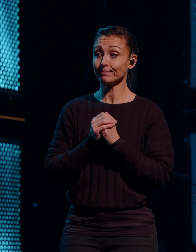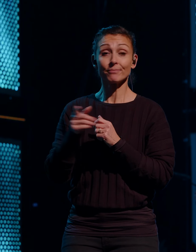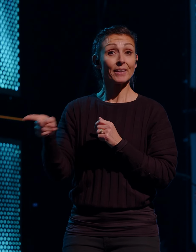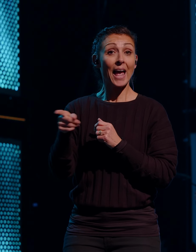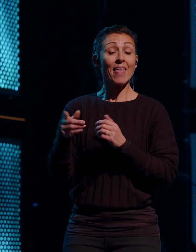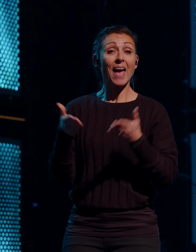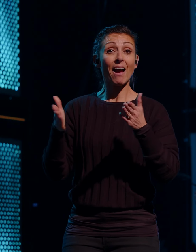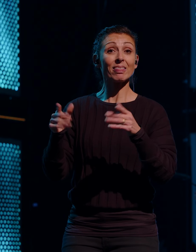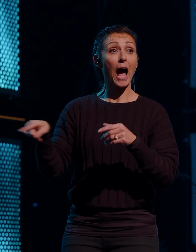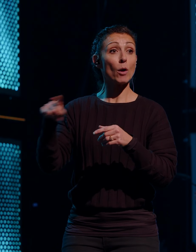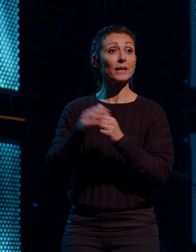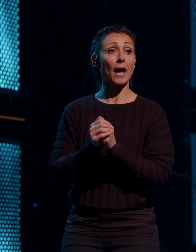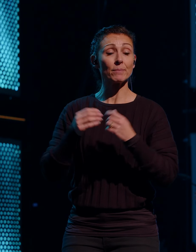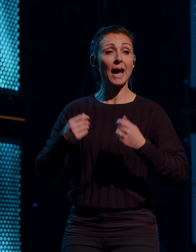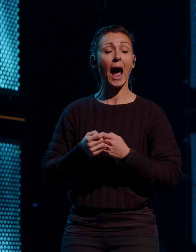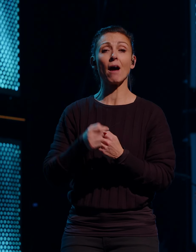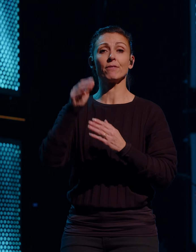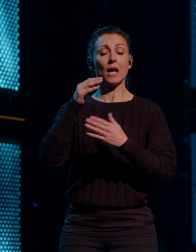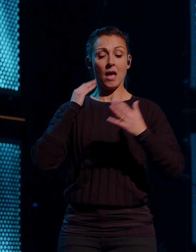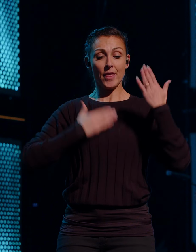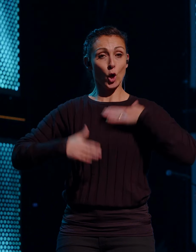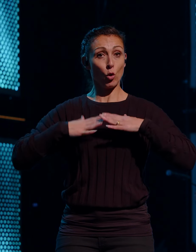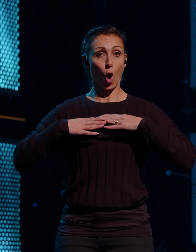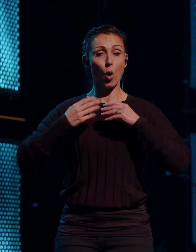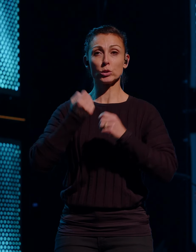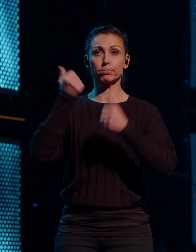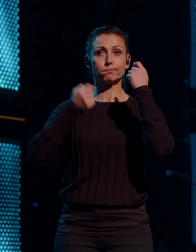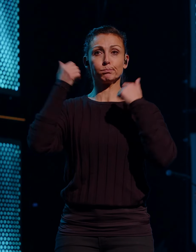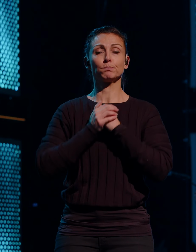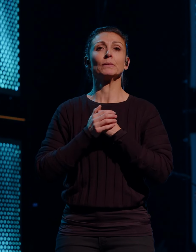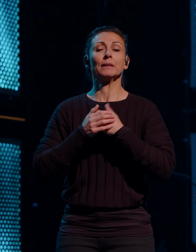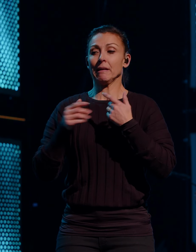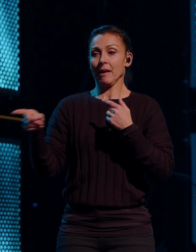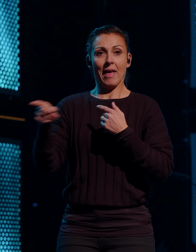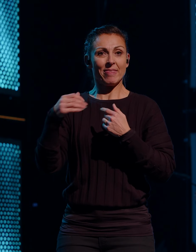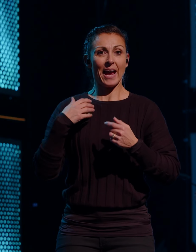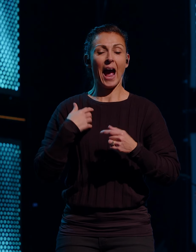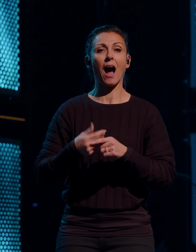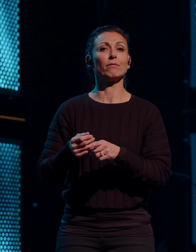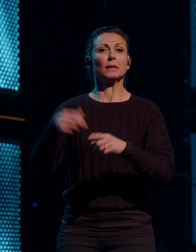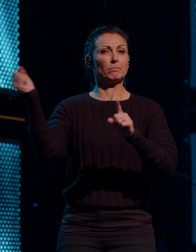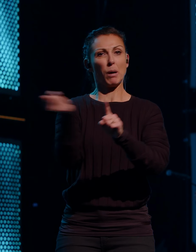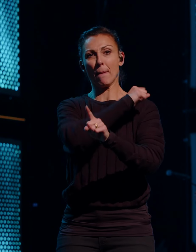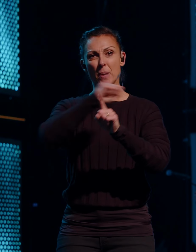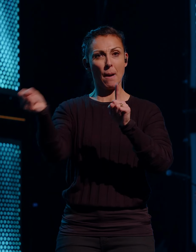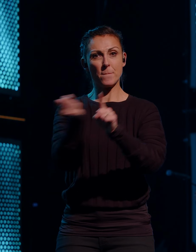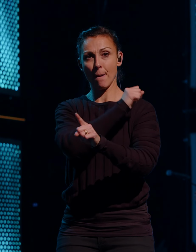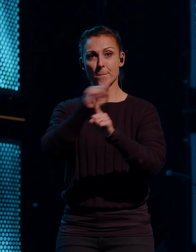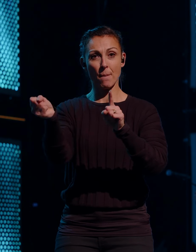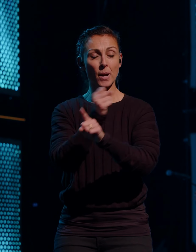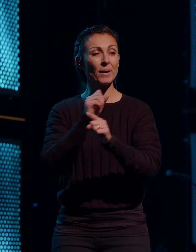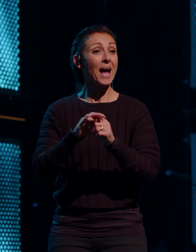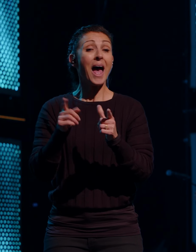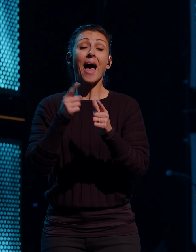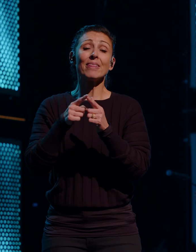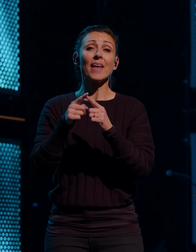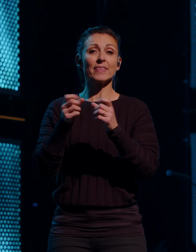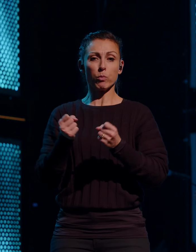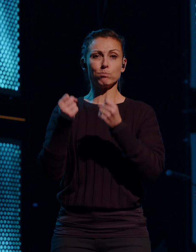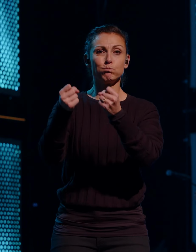the stocks. Now, don't think like medieval times kind of security where it's like long chains and you're kind of walking